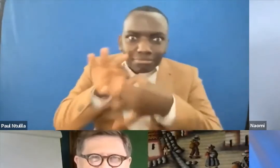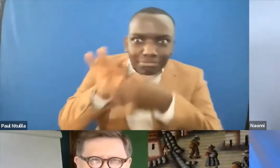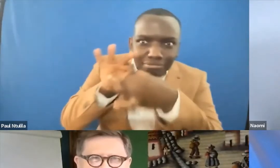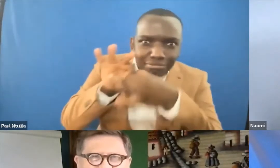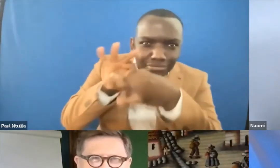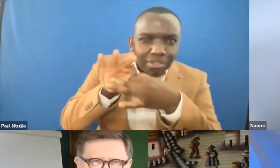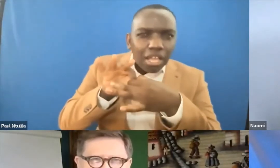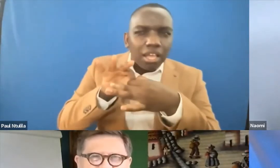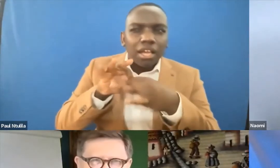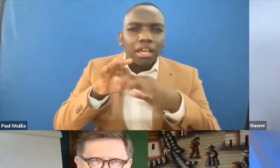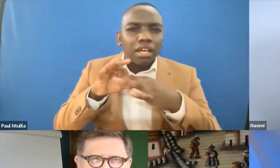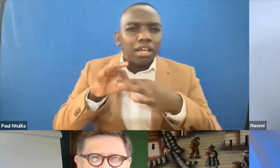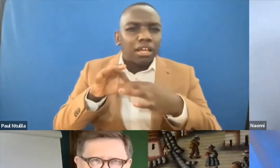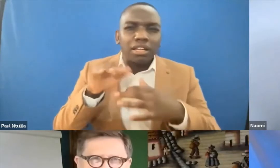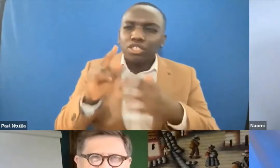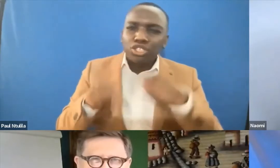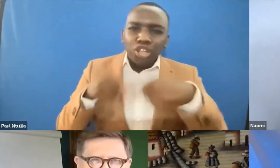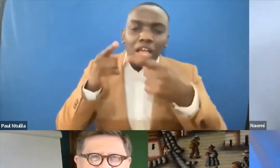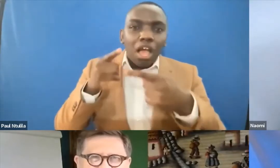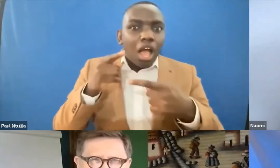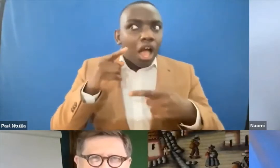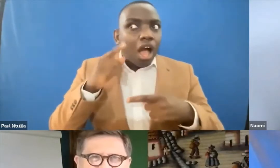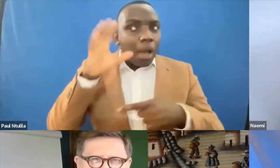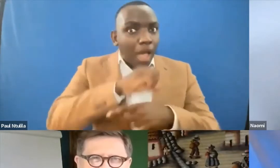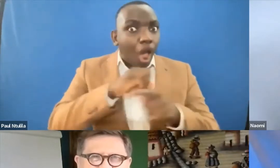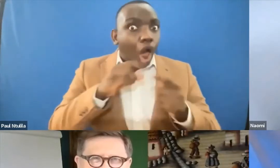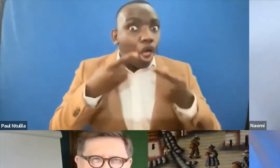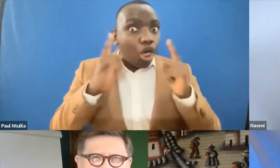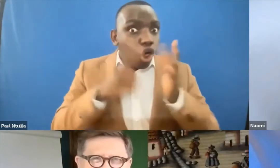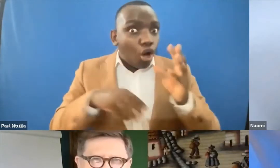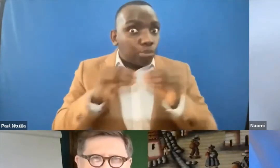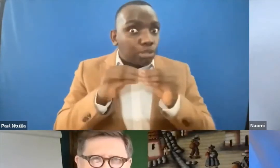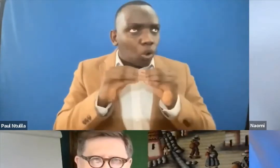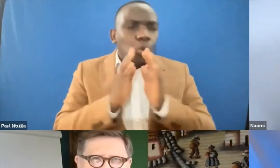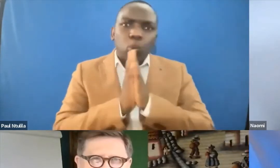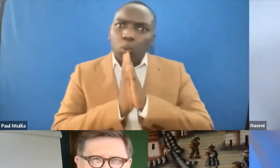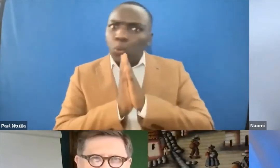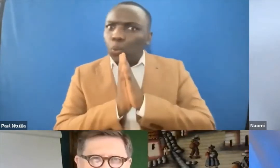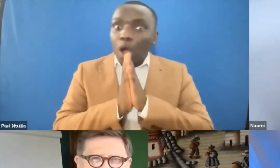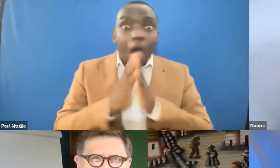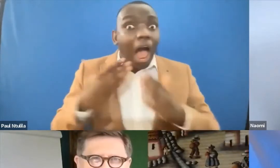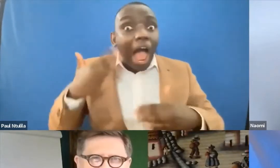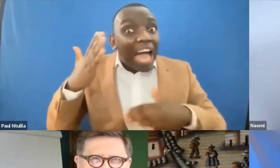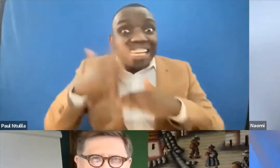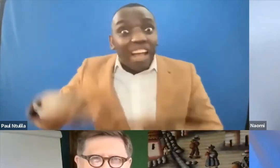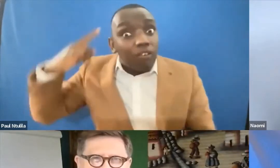this, they said, oh, we didn't realise. And actually, I managed to build some relationships with them.